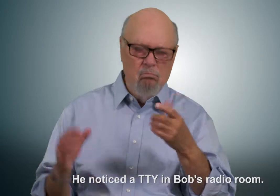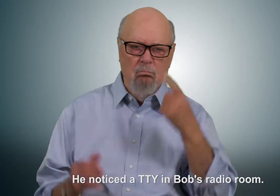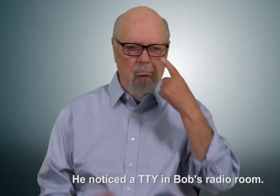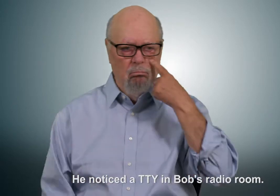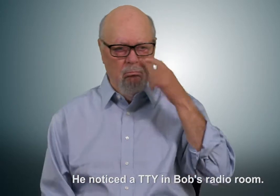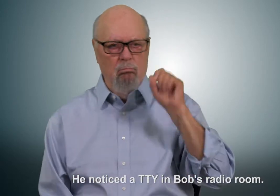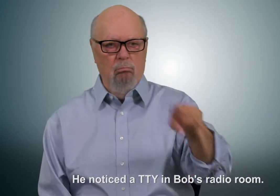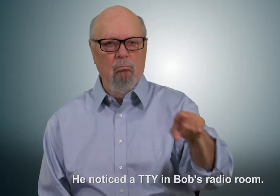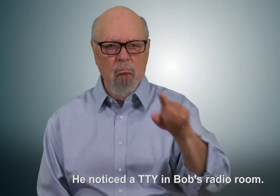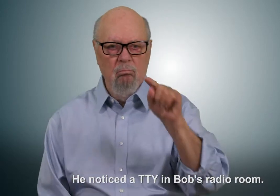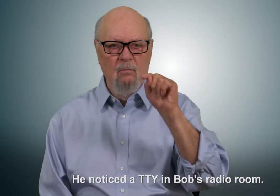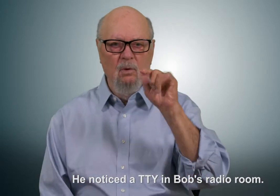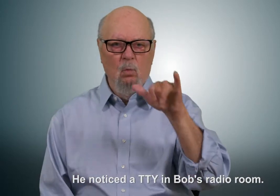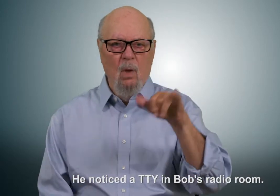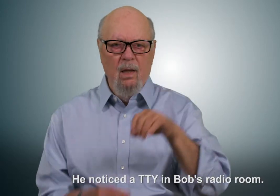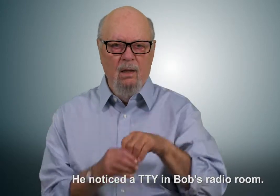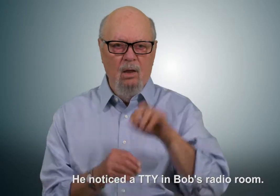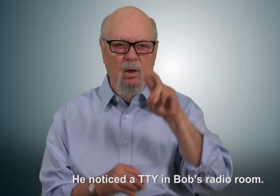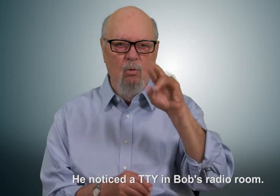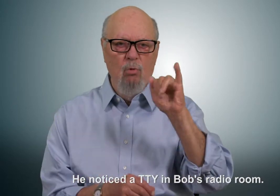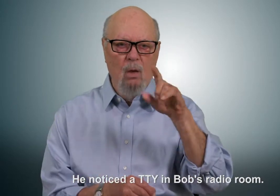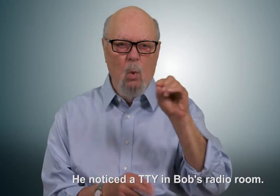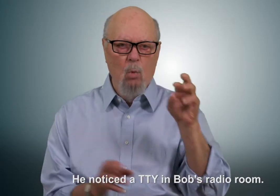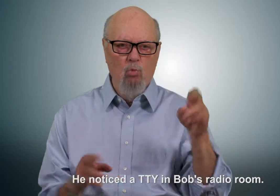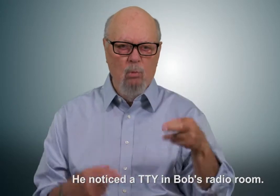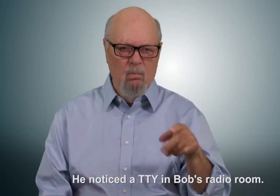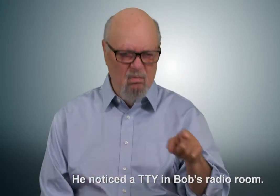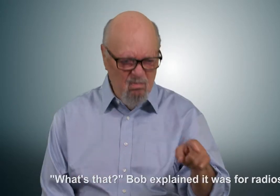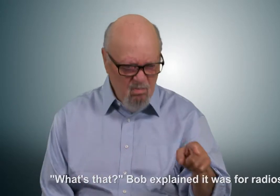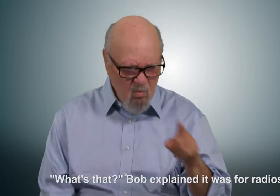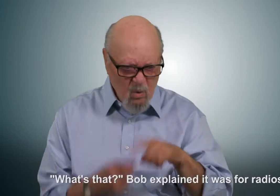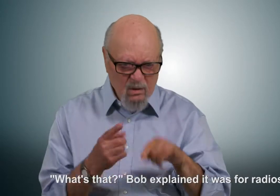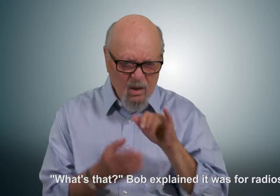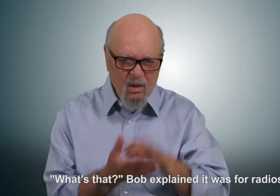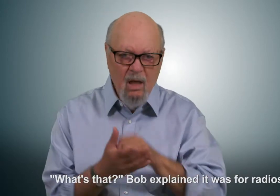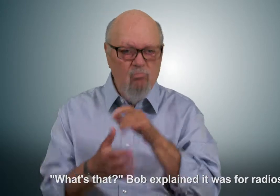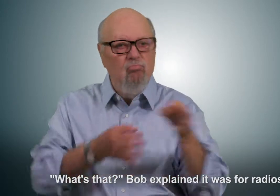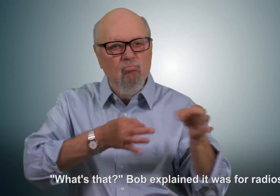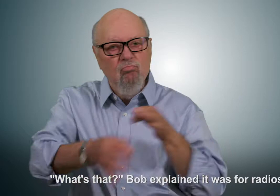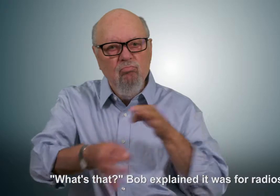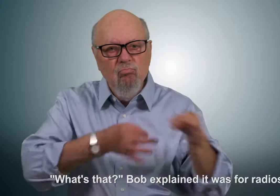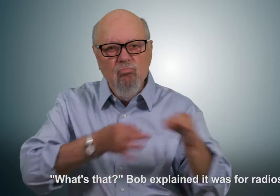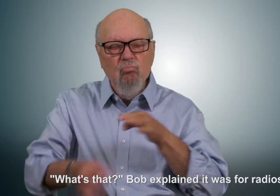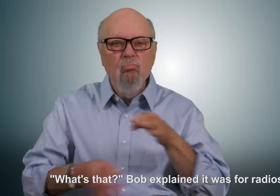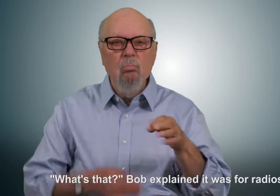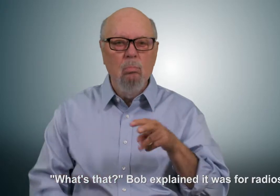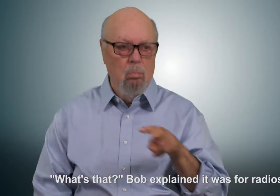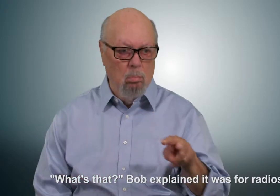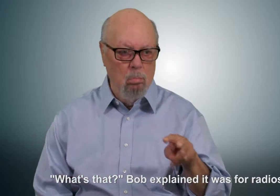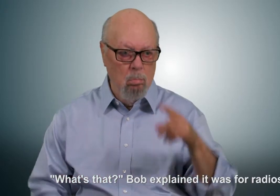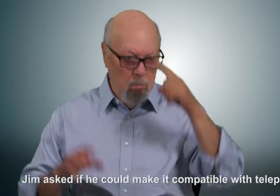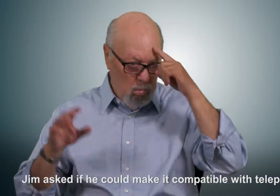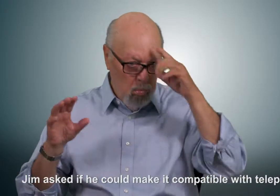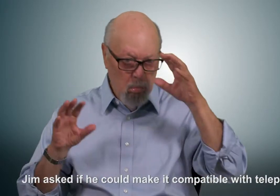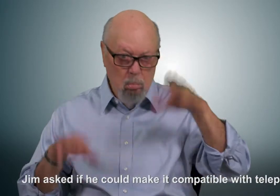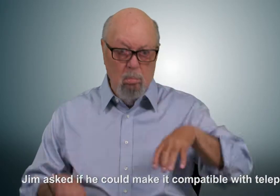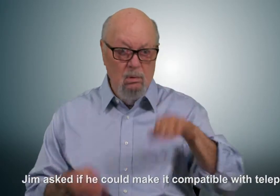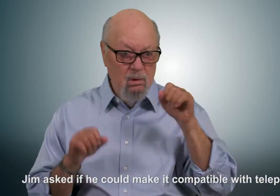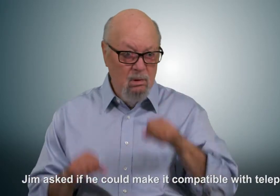He noticed the TTY in Bob's radio room. What's that? Bob explained it was for radios. Jim asked